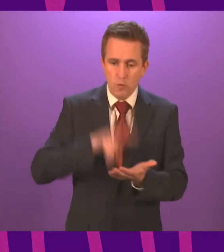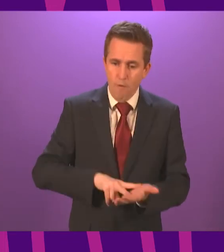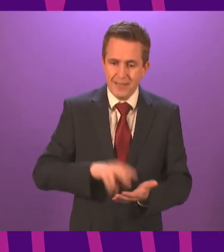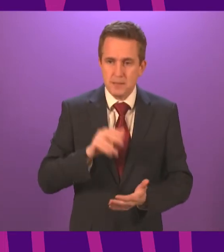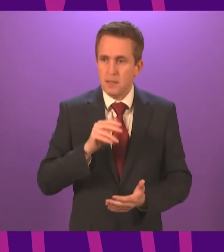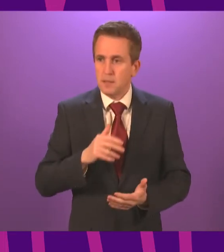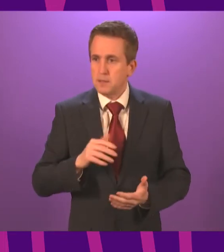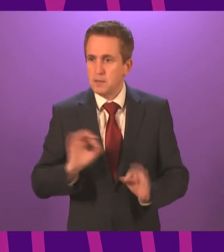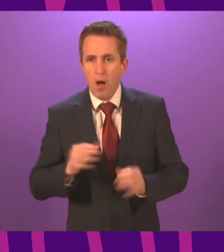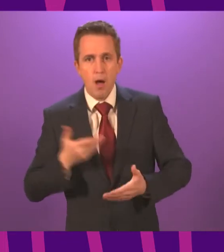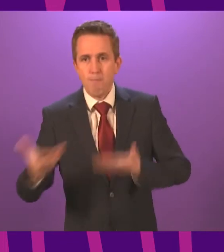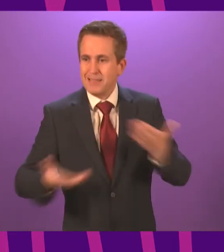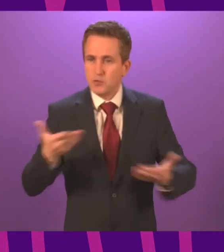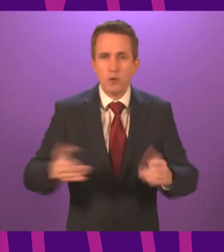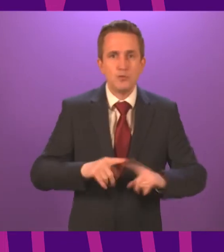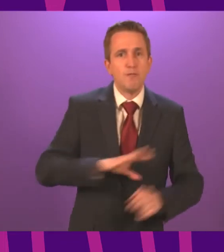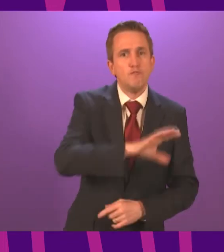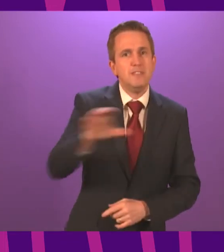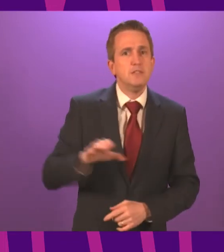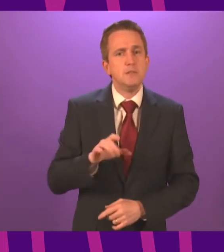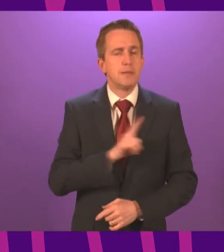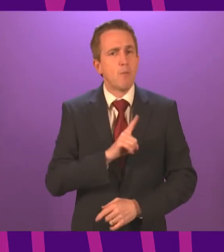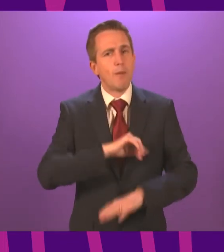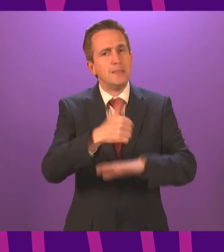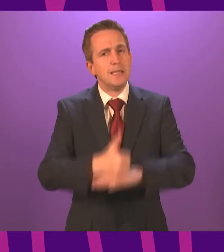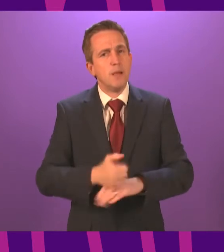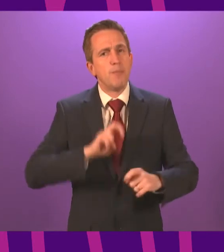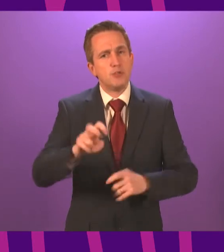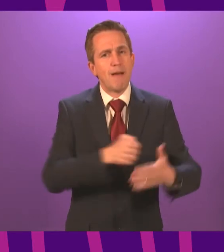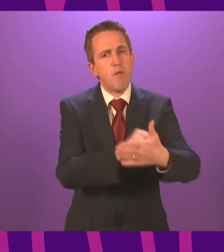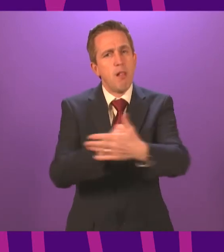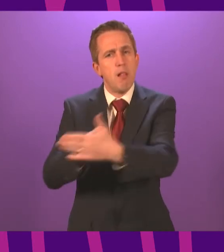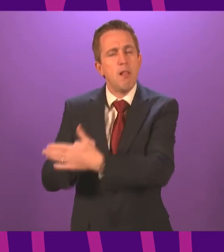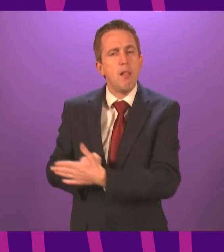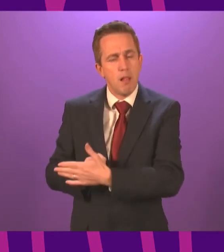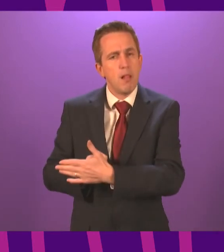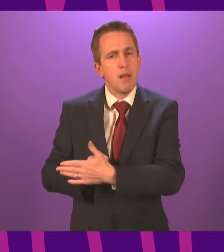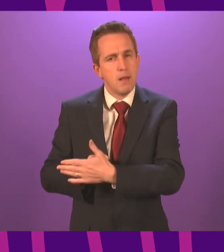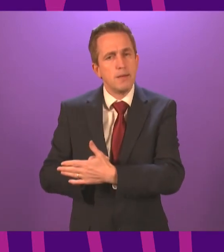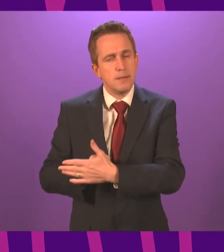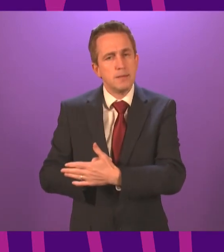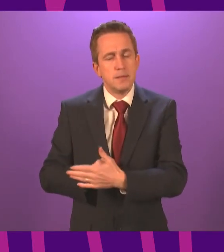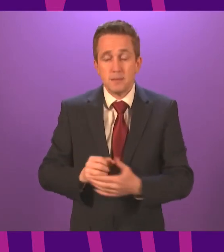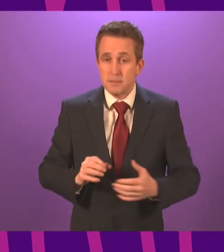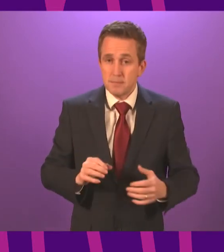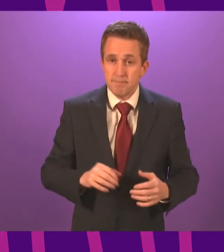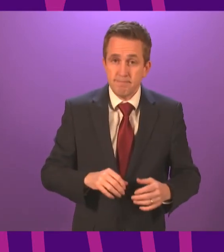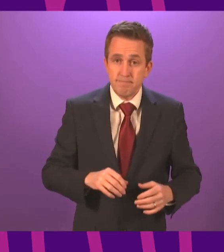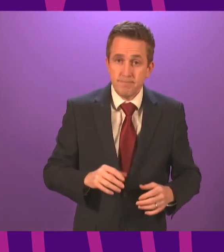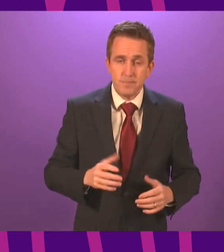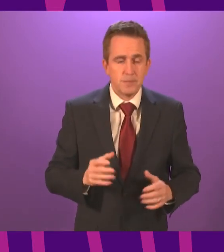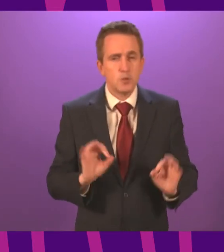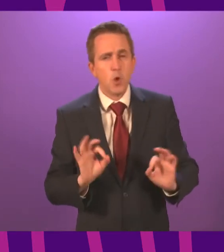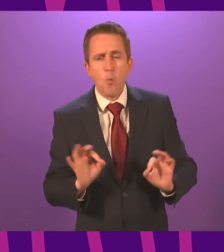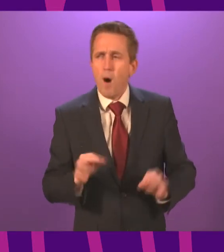travel is part of trying to avoid that, something, of course, we all want. I know that no one wants to see